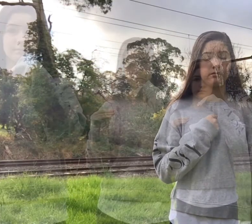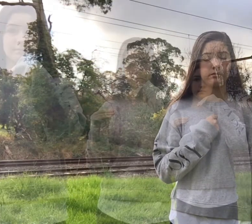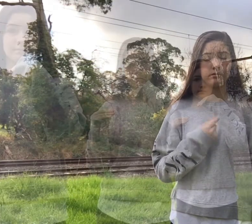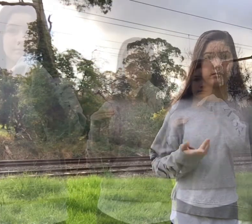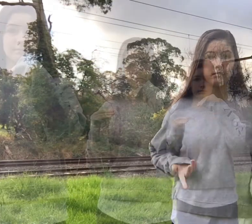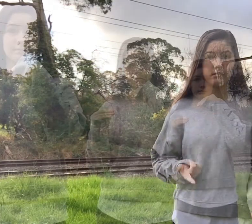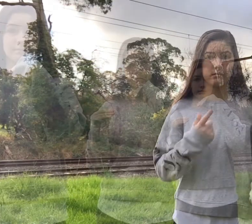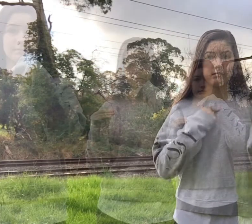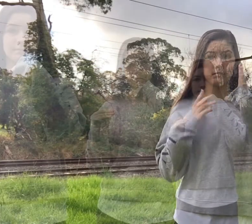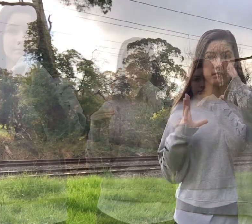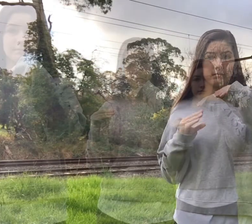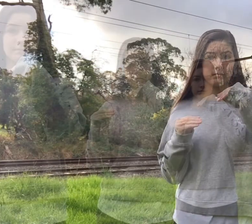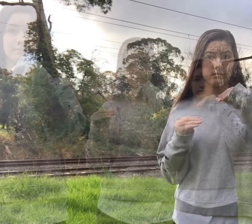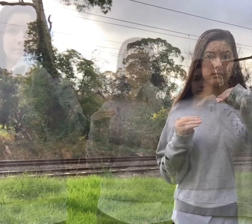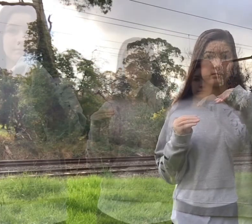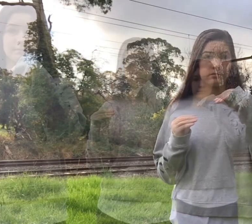my, oh, give me love.